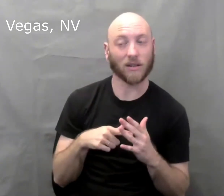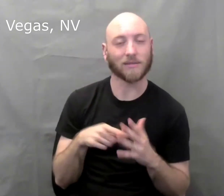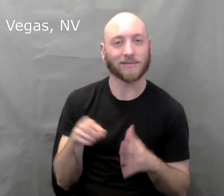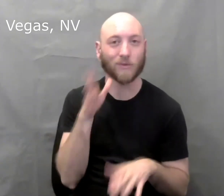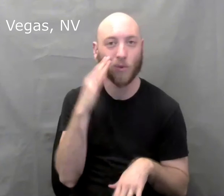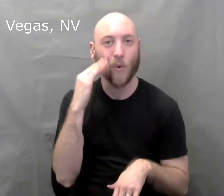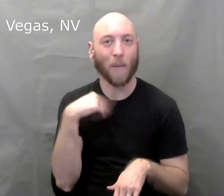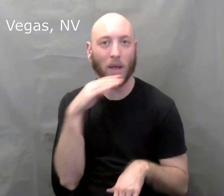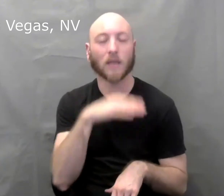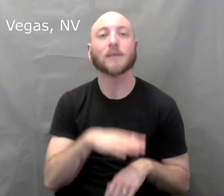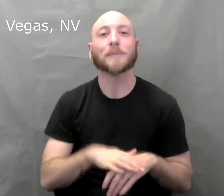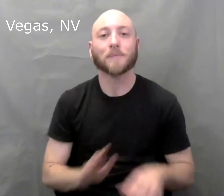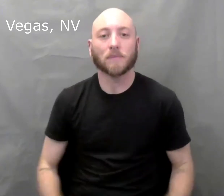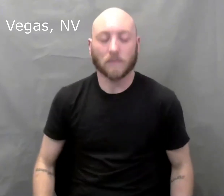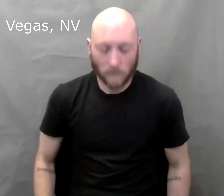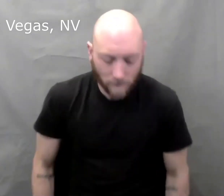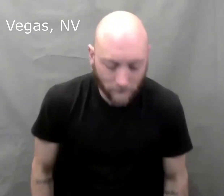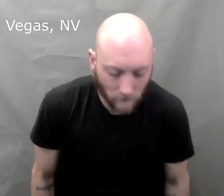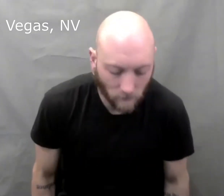I'm finally working on my second 4-step. I